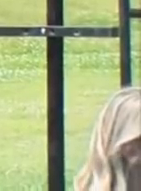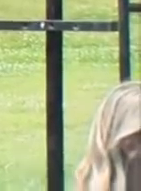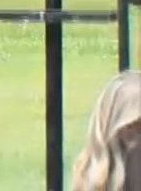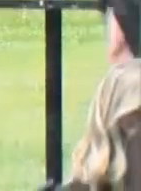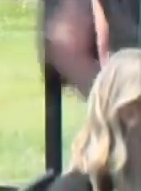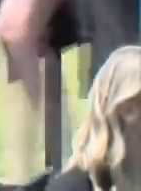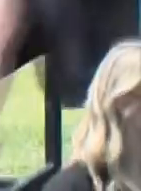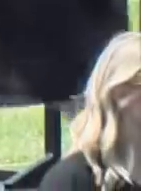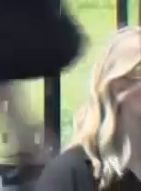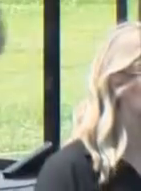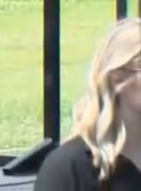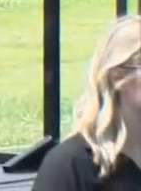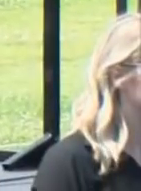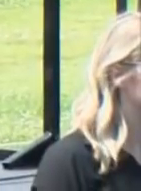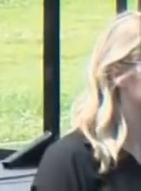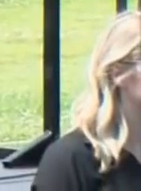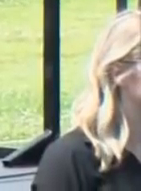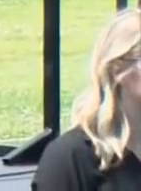Isabella Crabari,